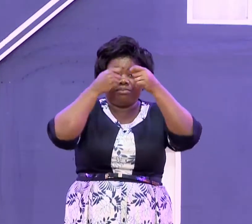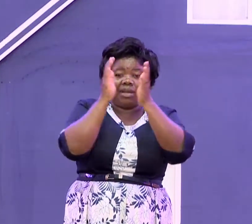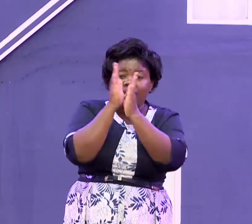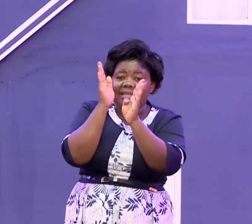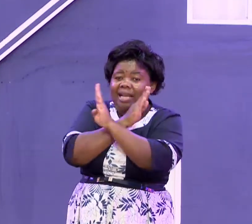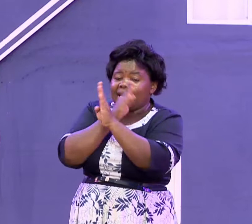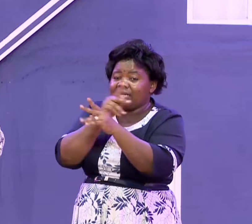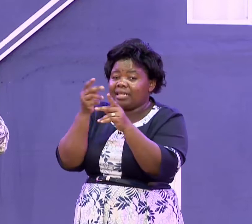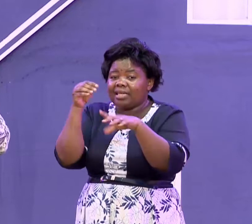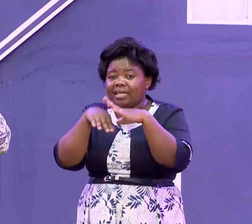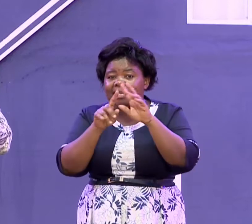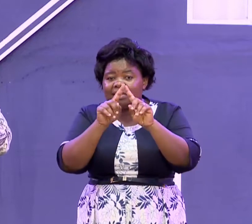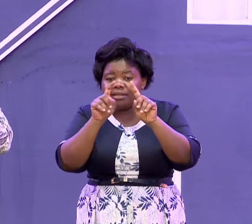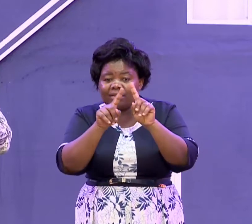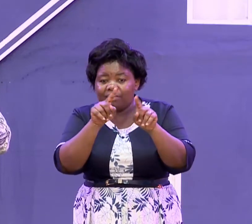people.